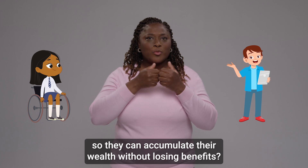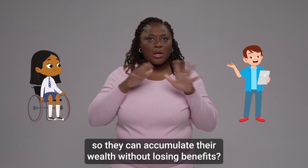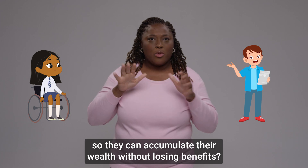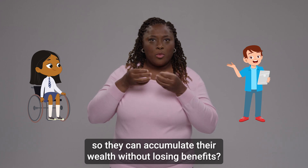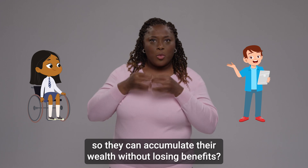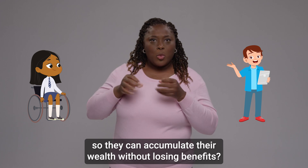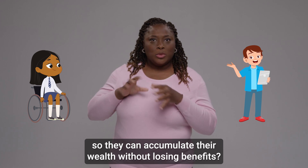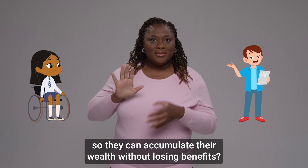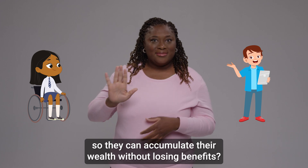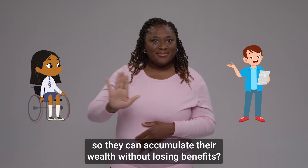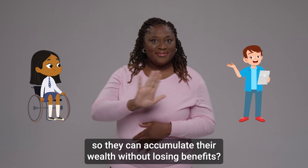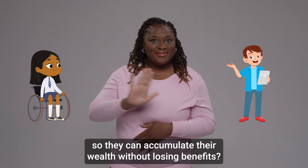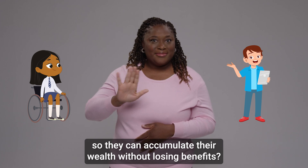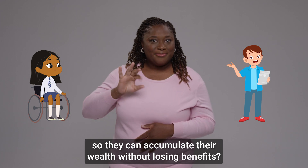losing benefits.